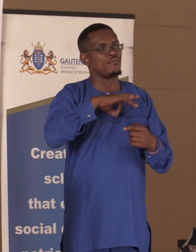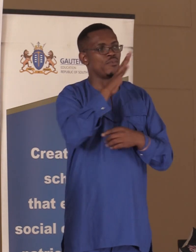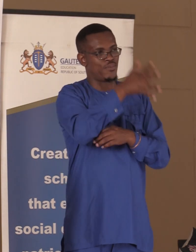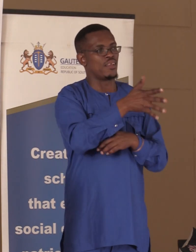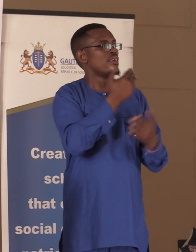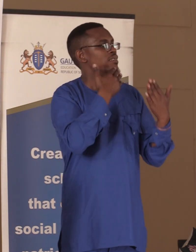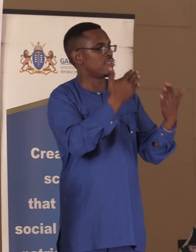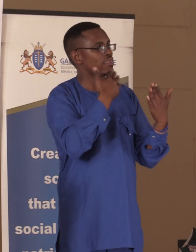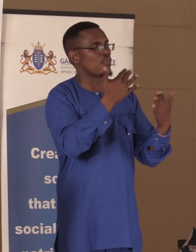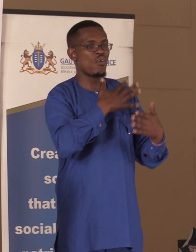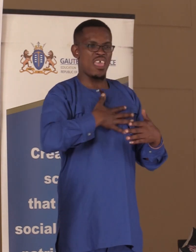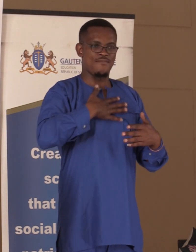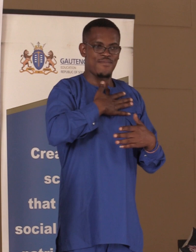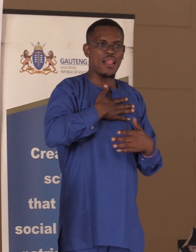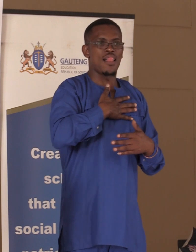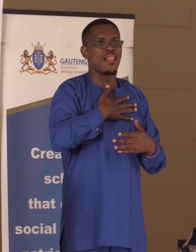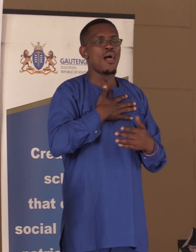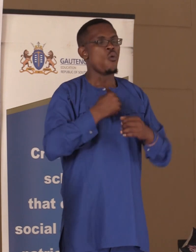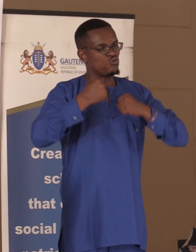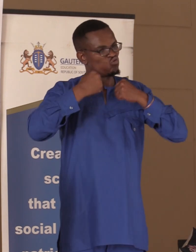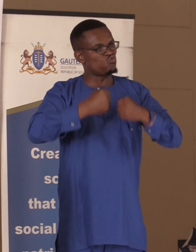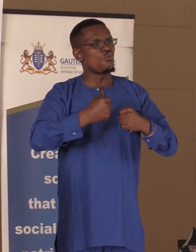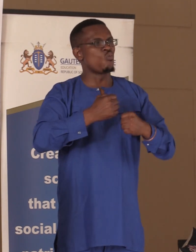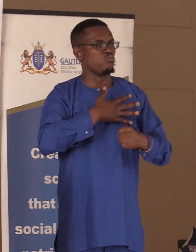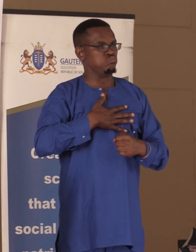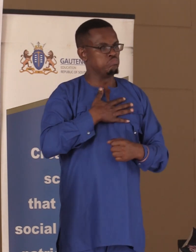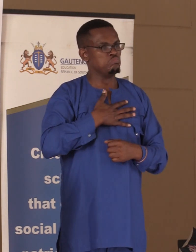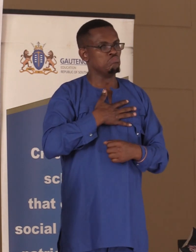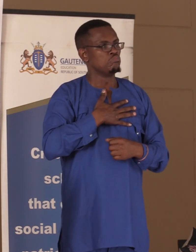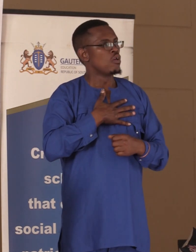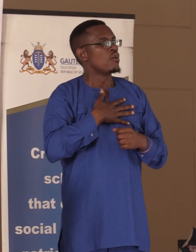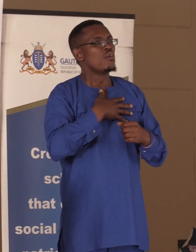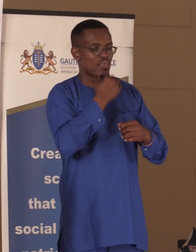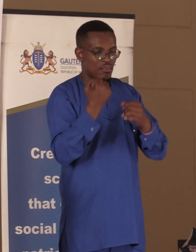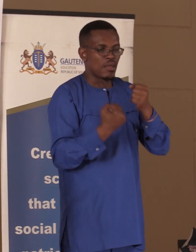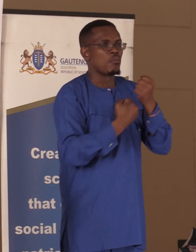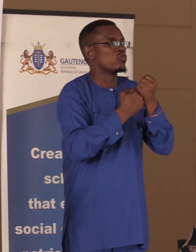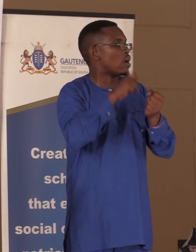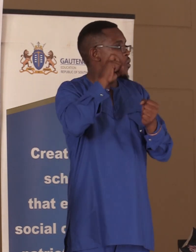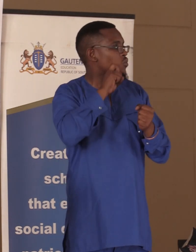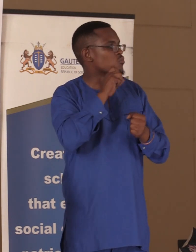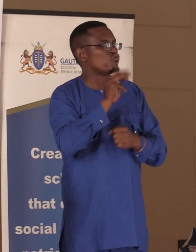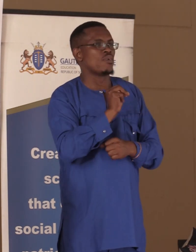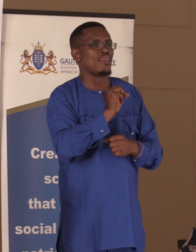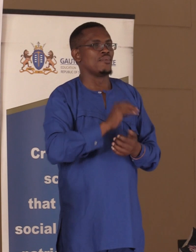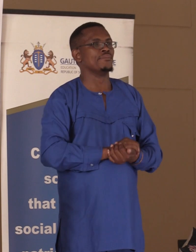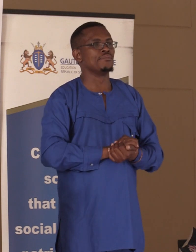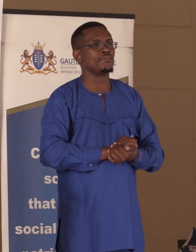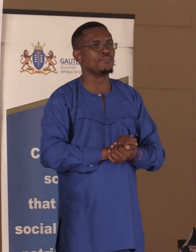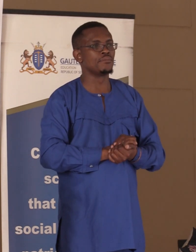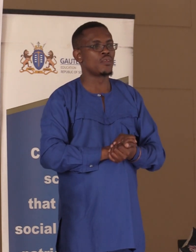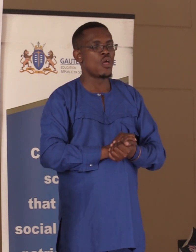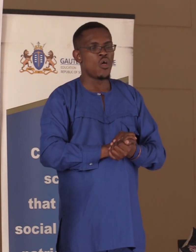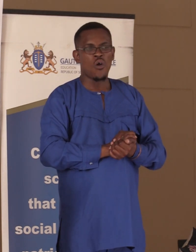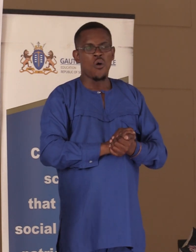Thank you very much. We feel that we are strong, Kalona, Baba Old Mutual.